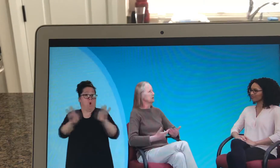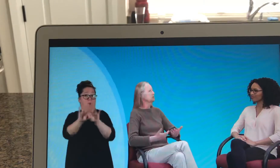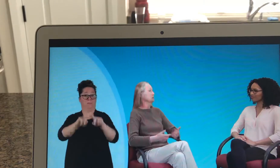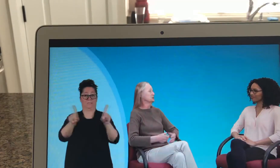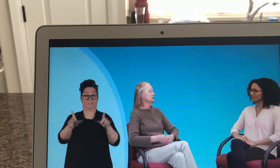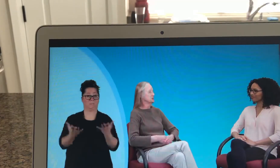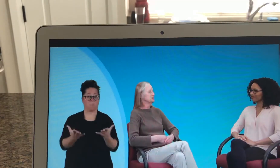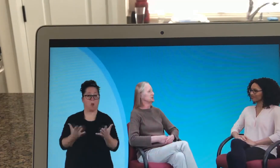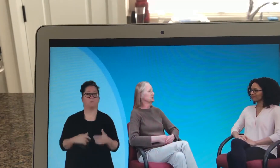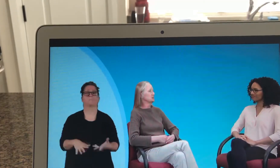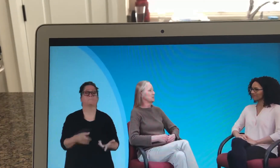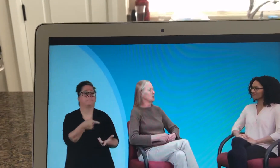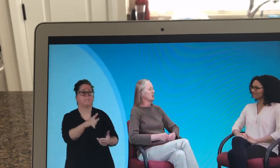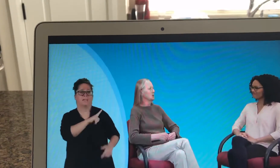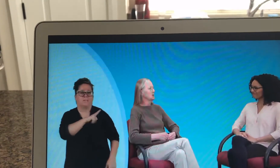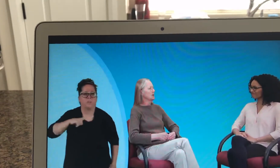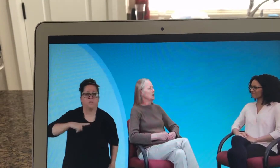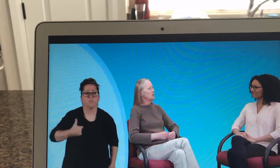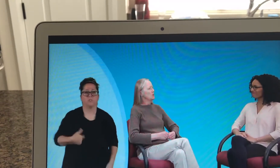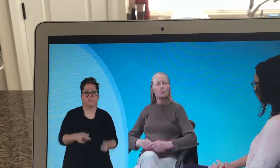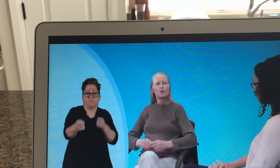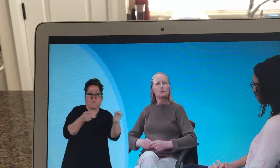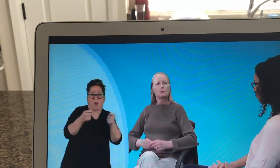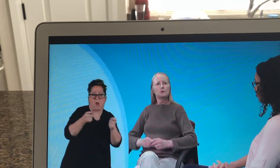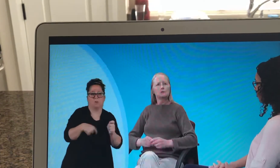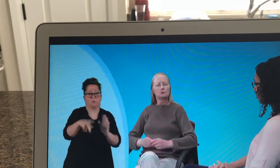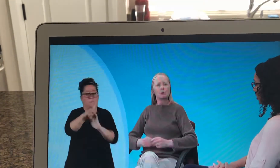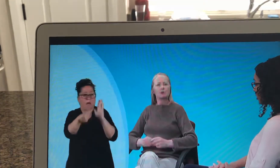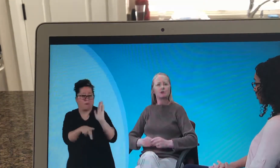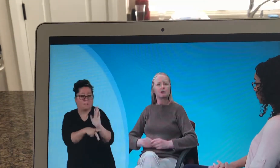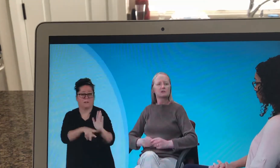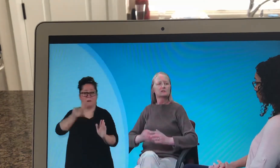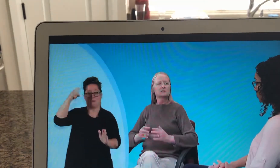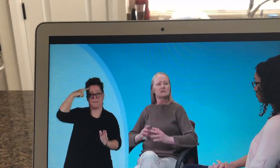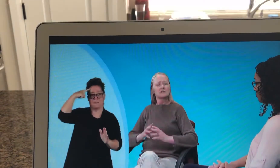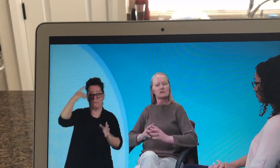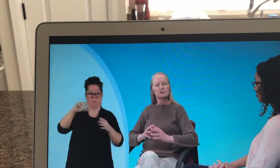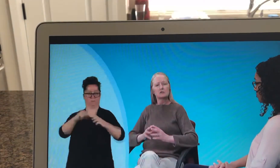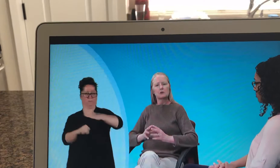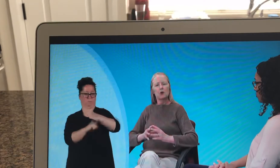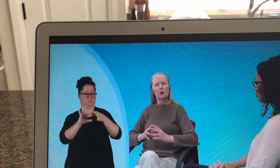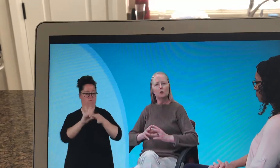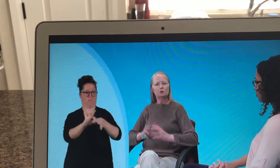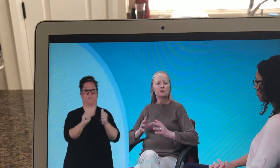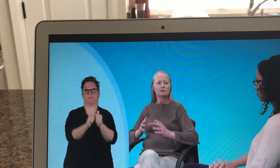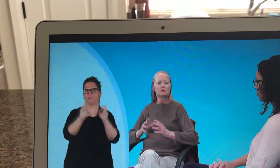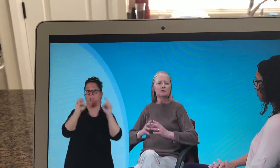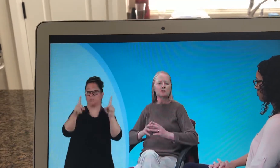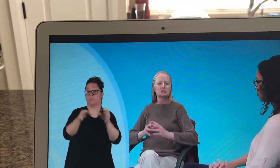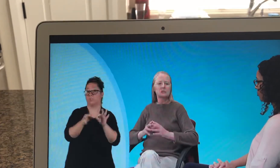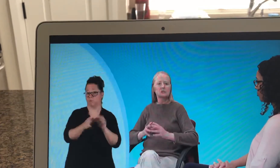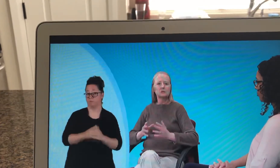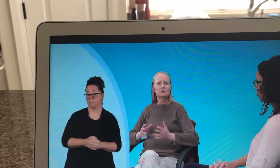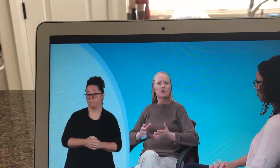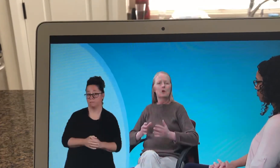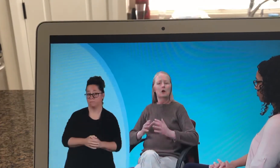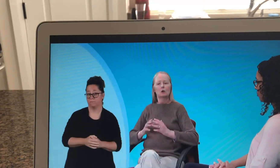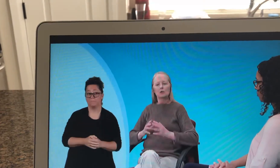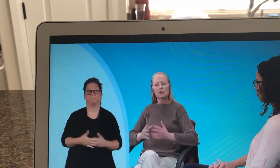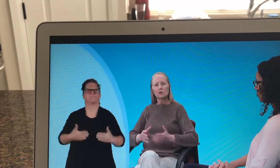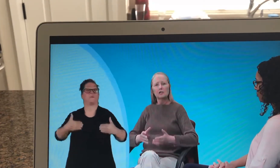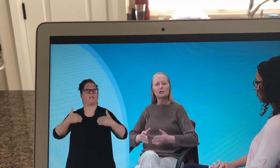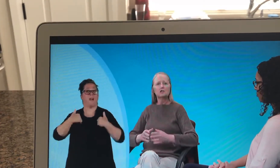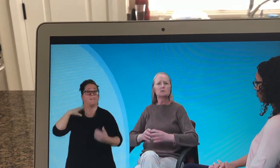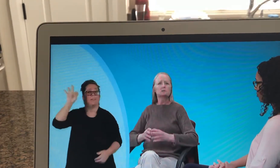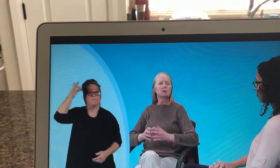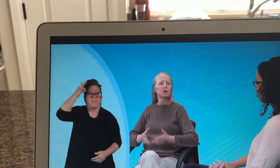need to know that's important. The importance of legislation, the policies, the fundamentals